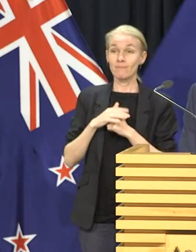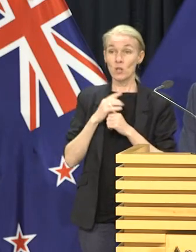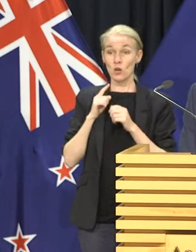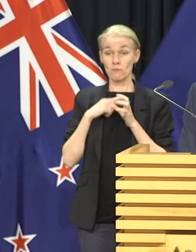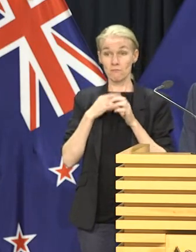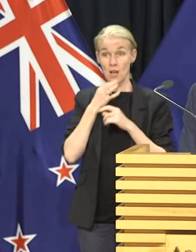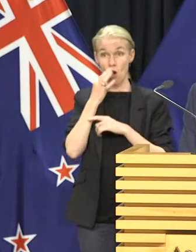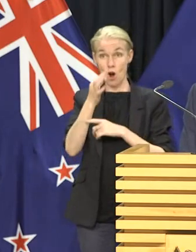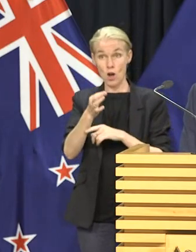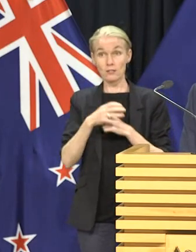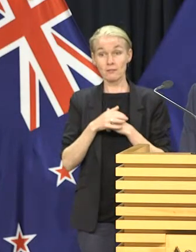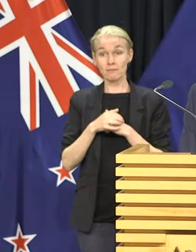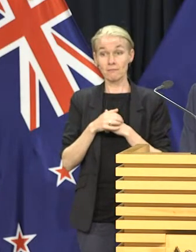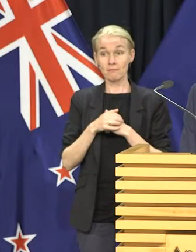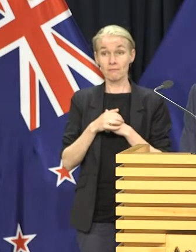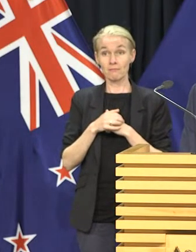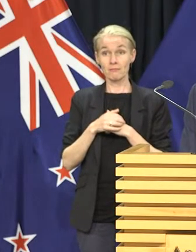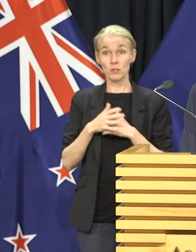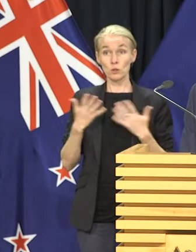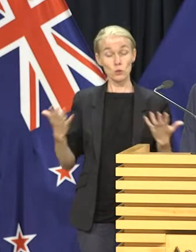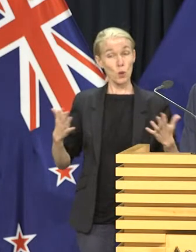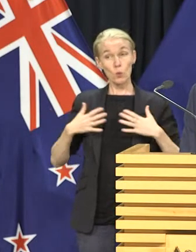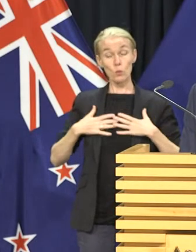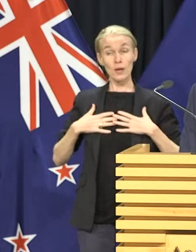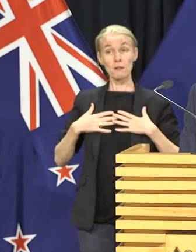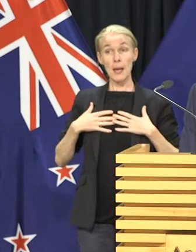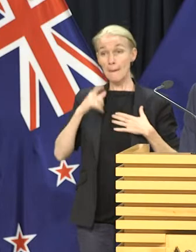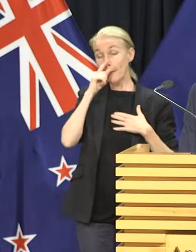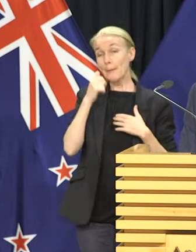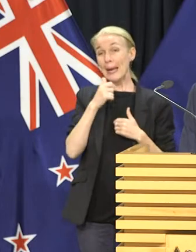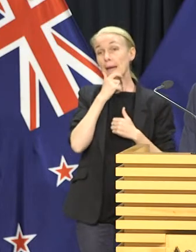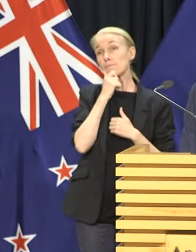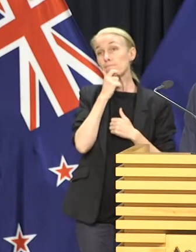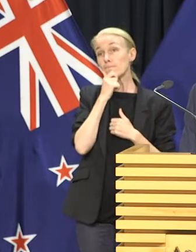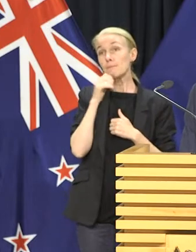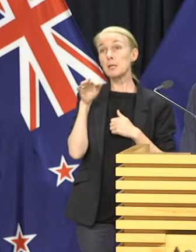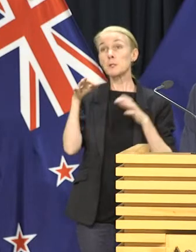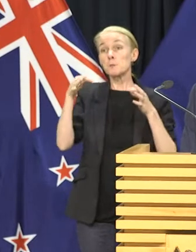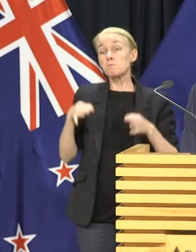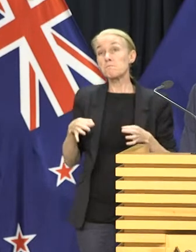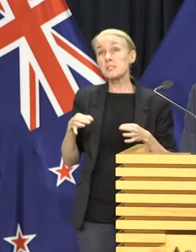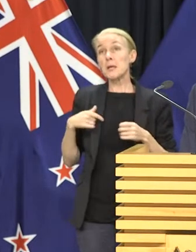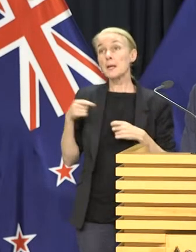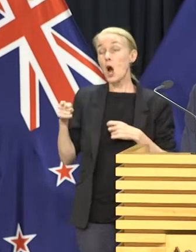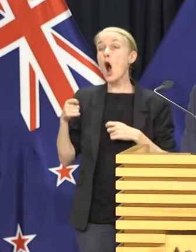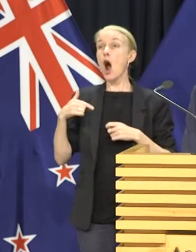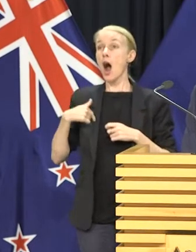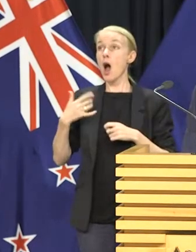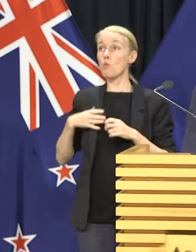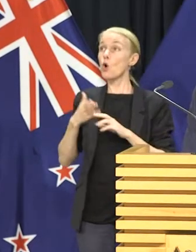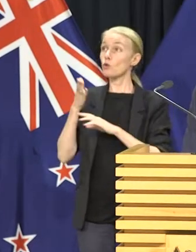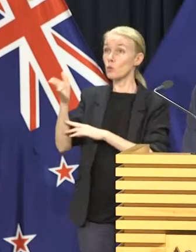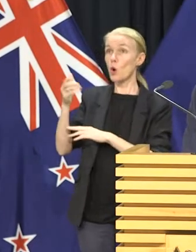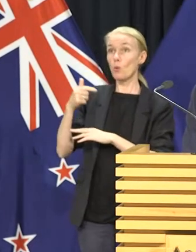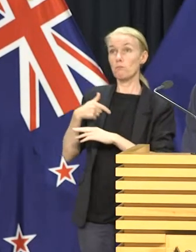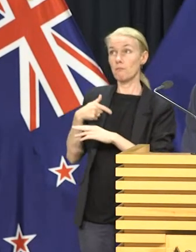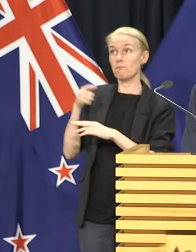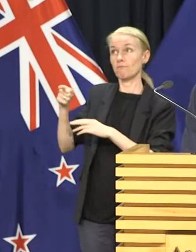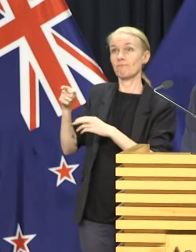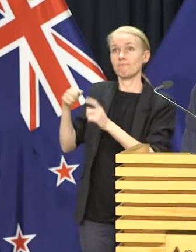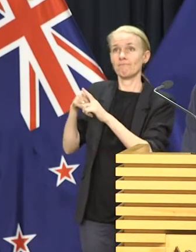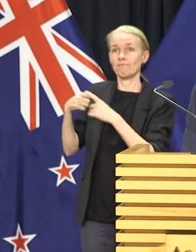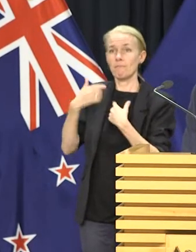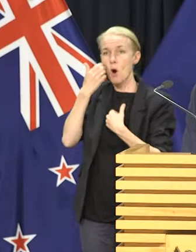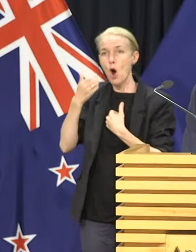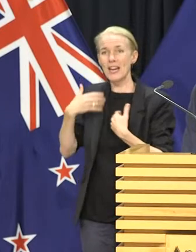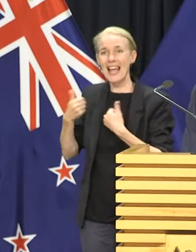a vaccination centre, or actually I'd like to have it done by my local GP or nurse at my family clinic? Yeah, look, we're encouraging our Māori communities to go